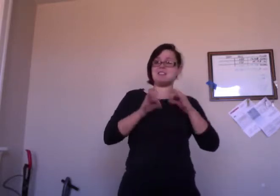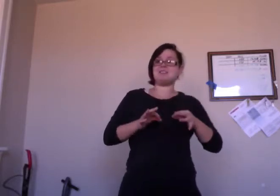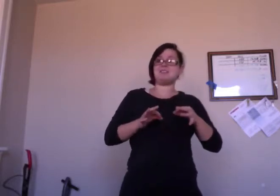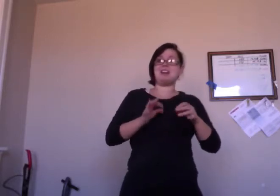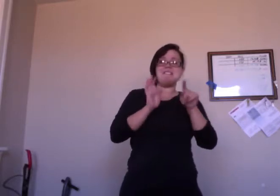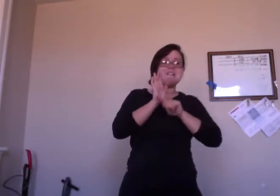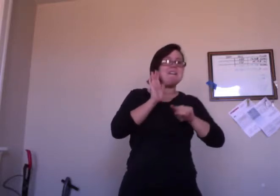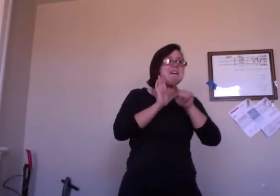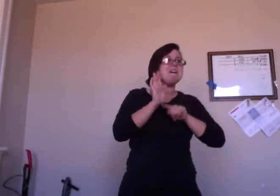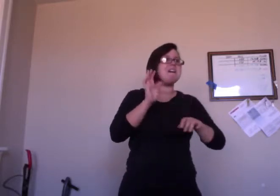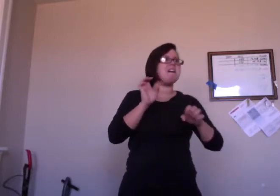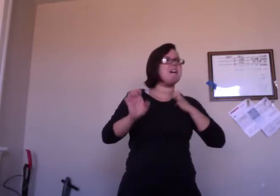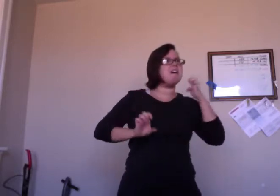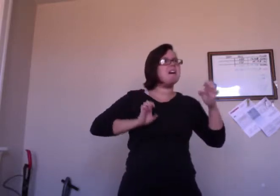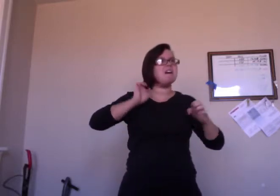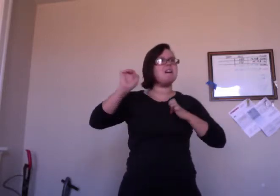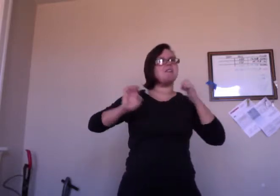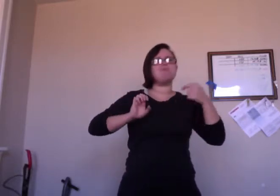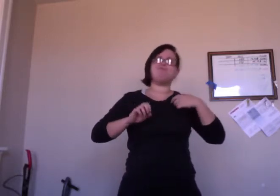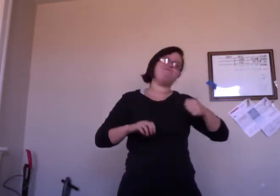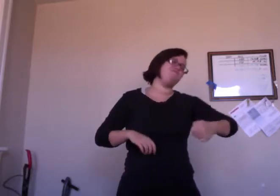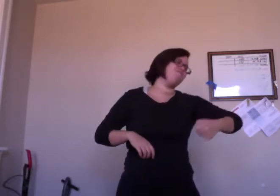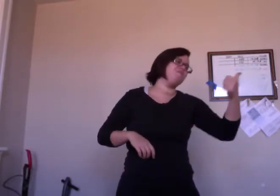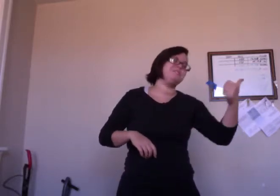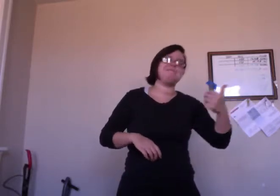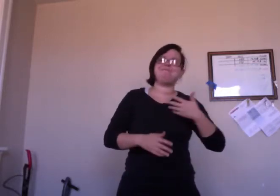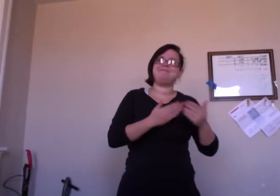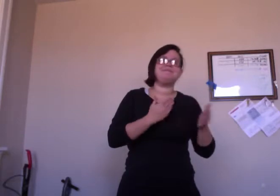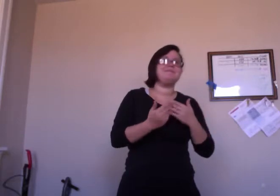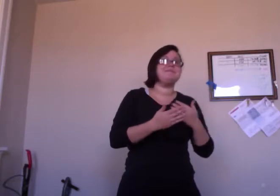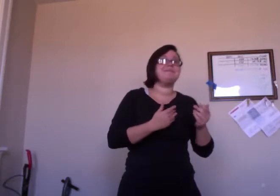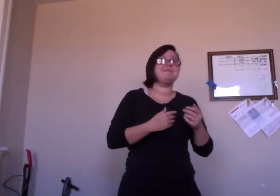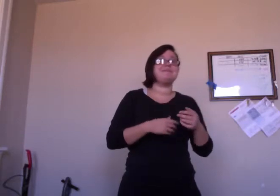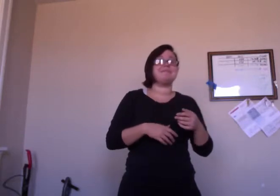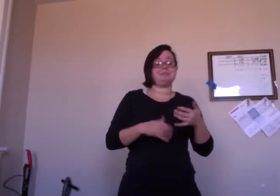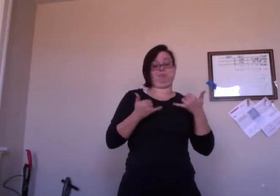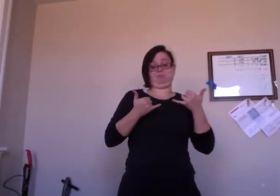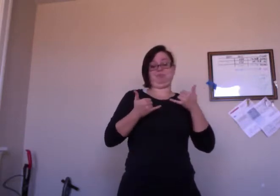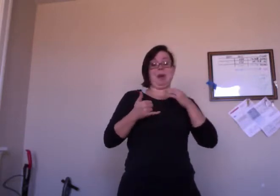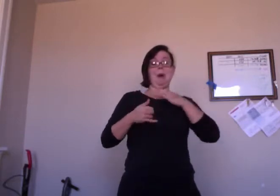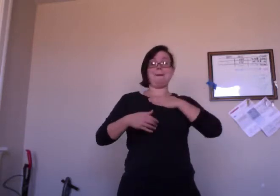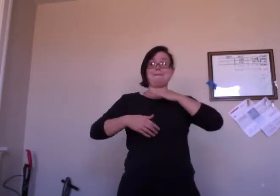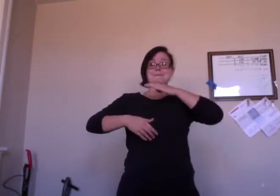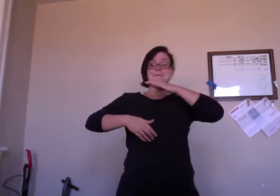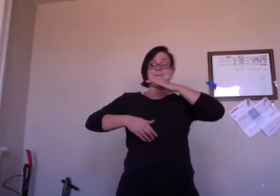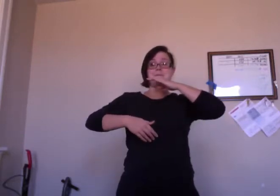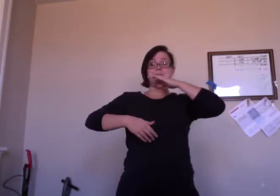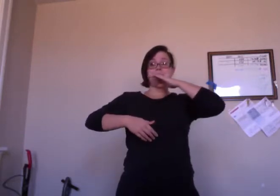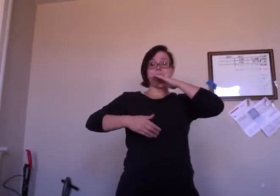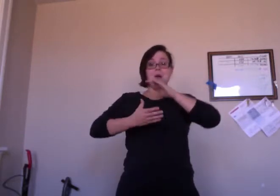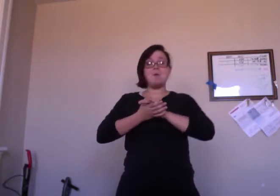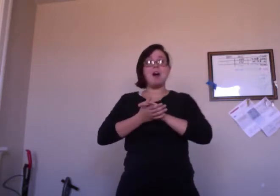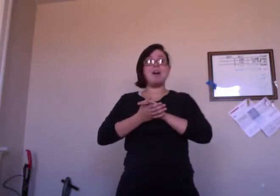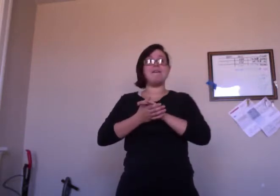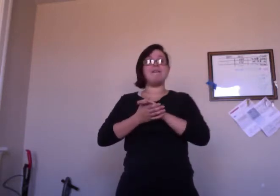it's a lot better. I've not had a fight with my wife in 2 years, it feels great. I'm no longer trying to be right. I